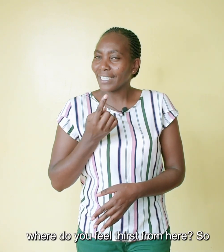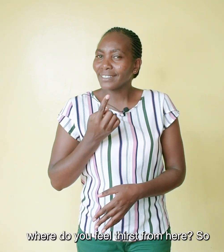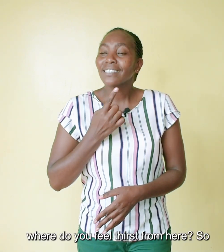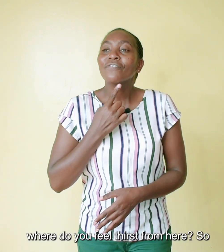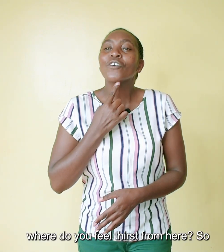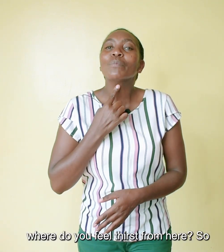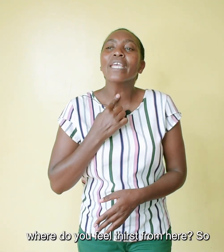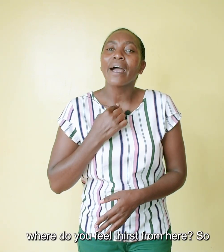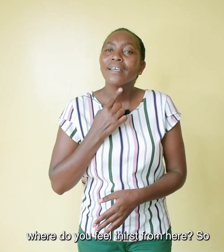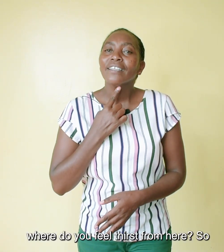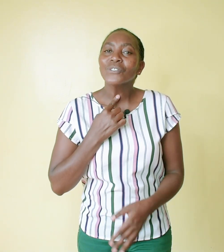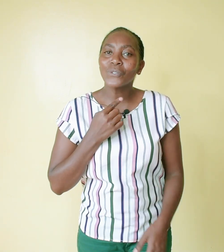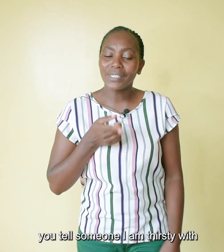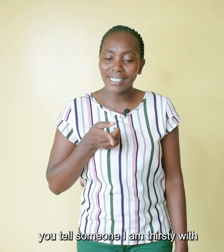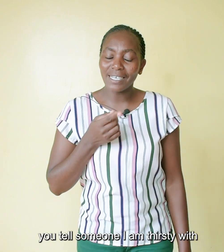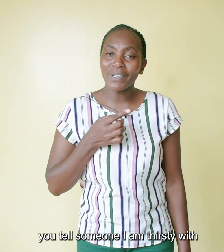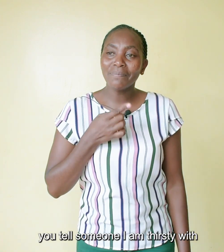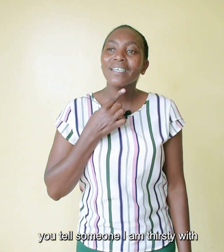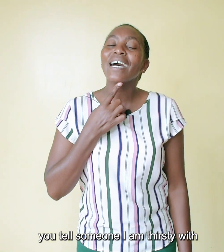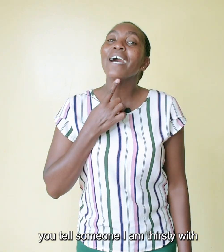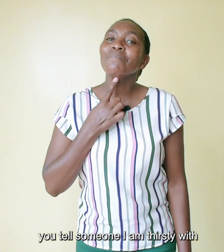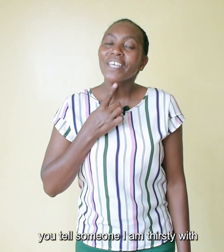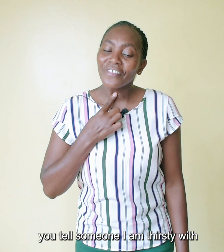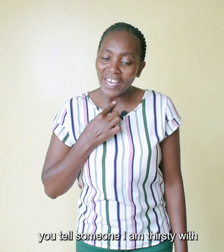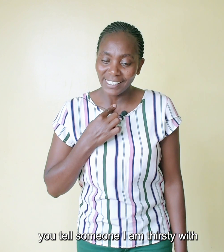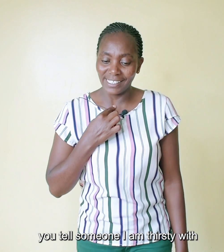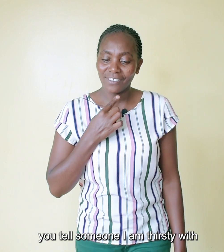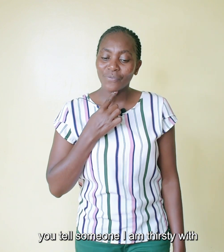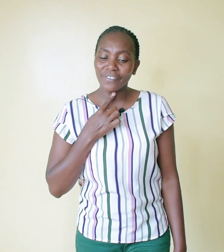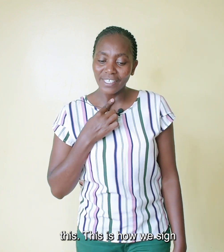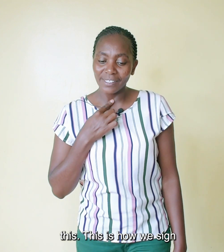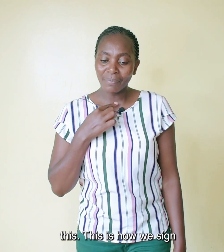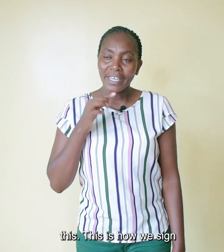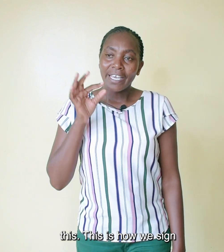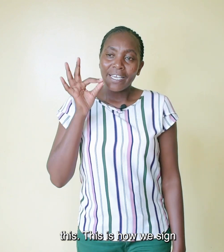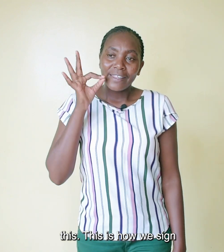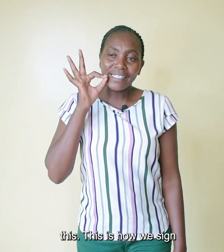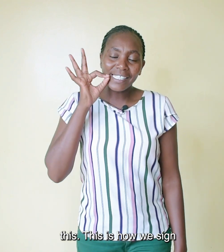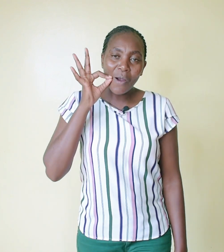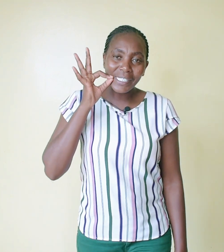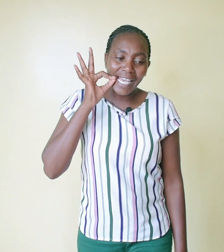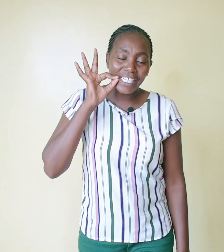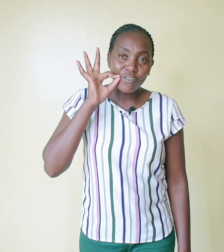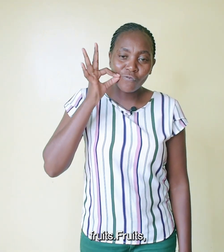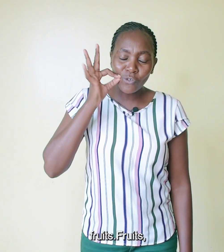thirst? From here. So you tell someone, I am thirsty with this. This is how we sign